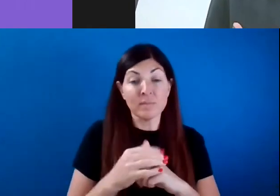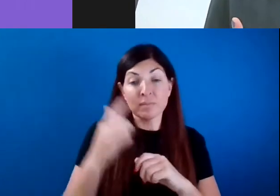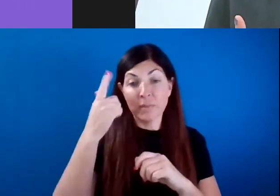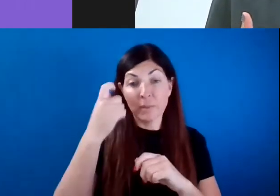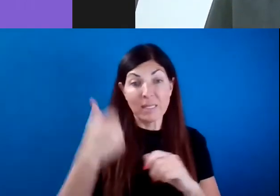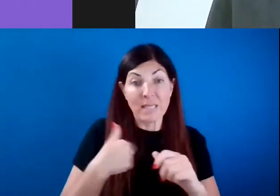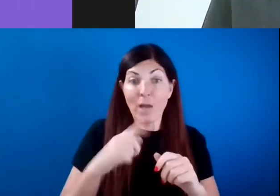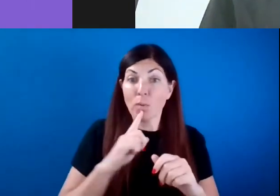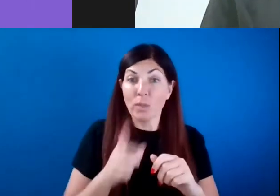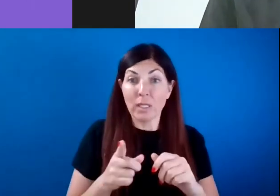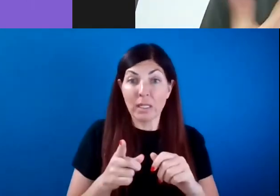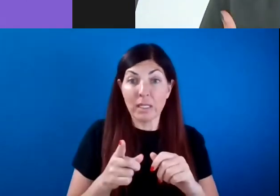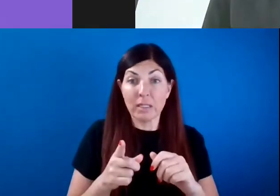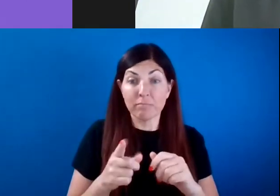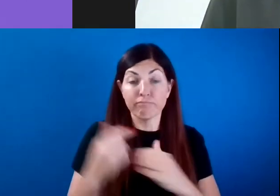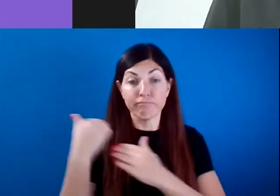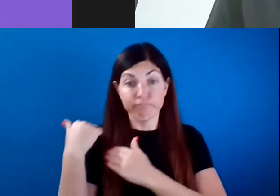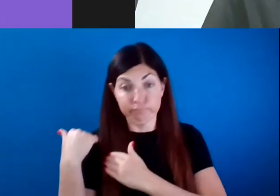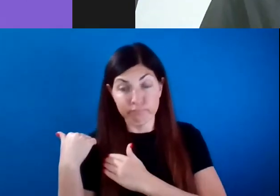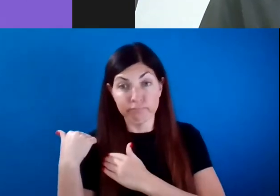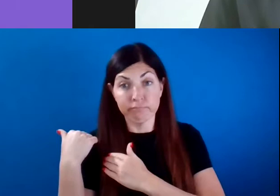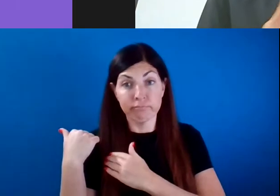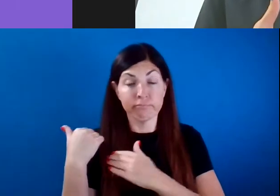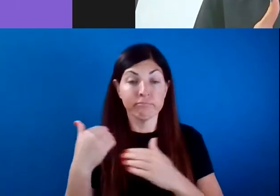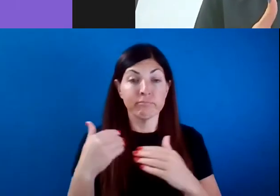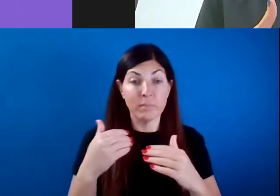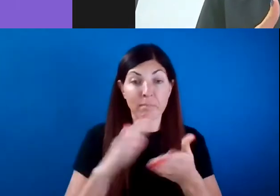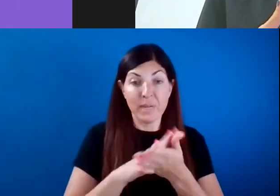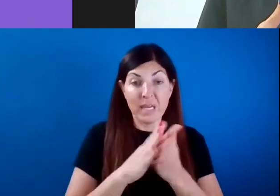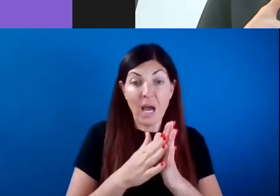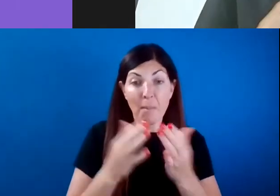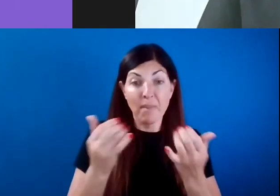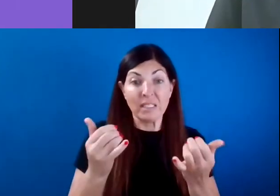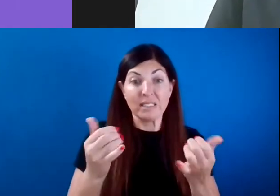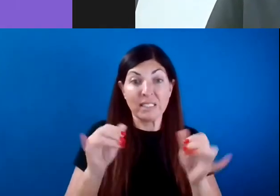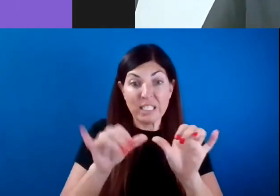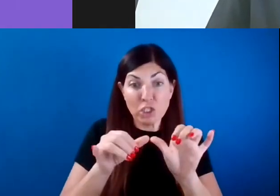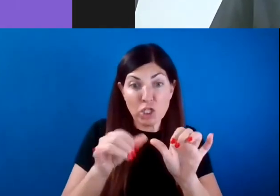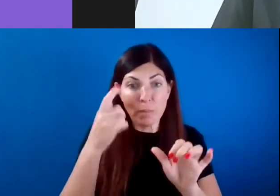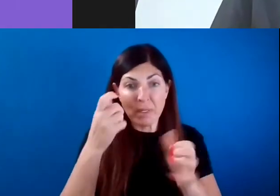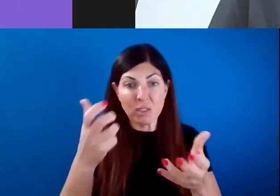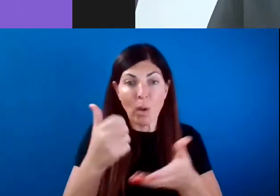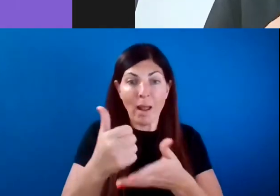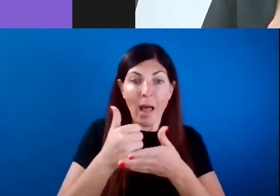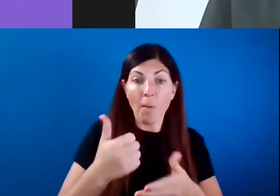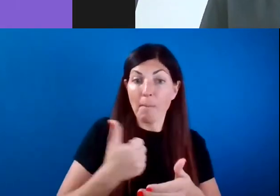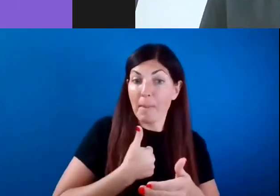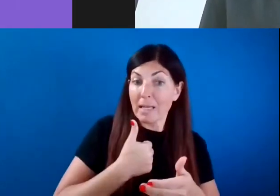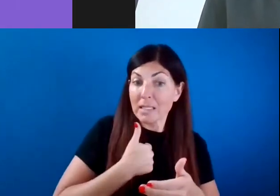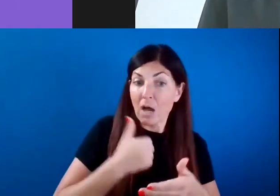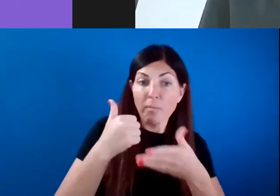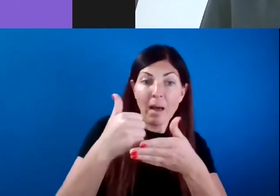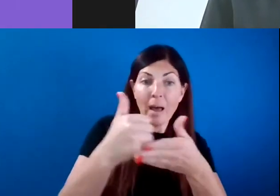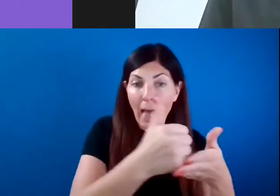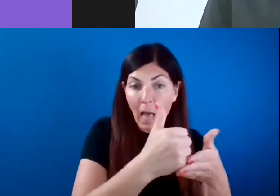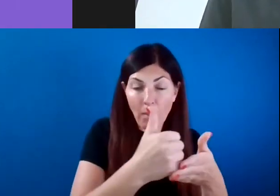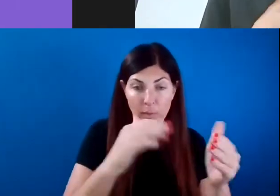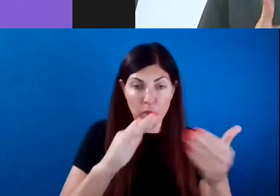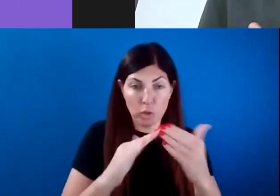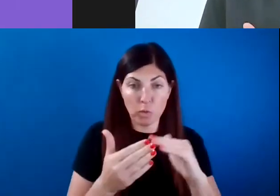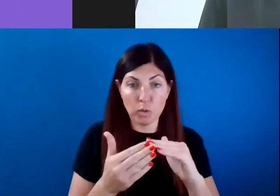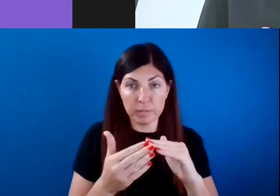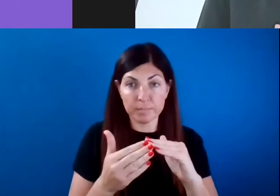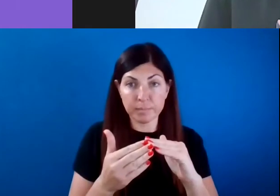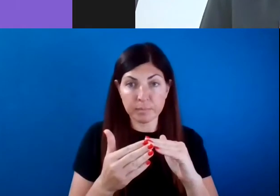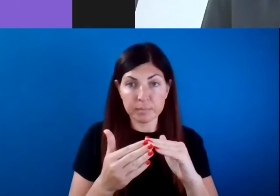really took on becoming a biomedical engineer because I wanted to not only help myself, but help the broader community. So